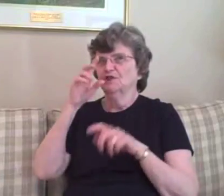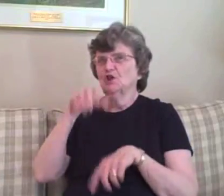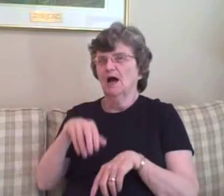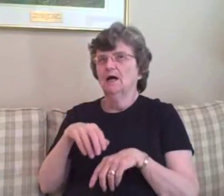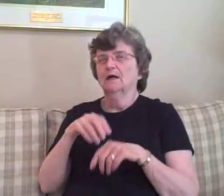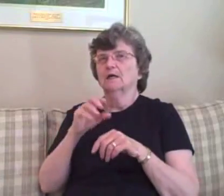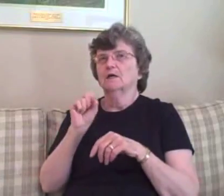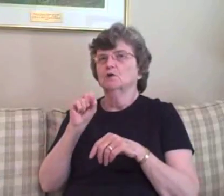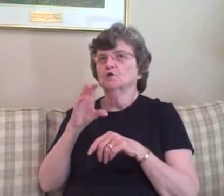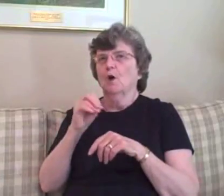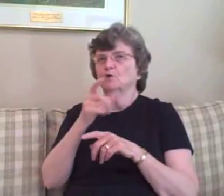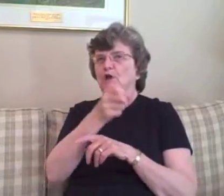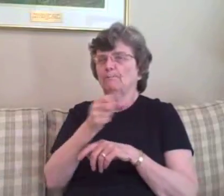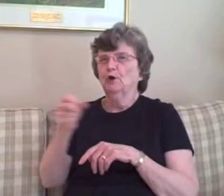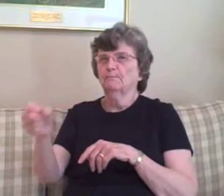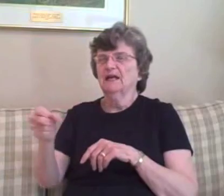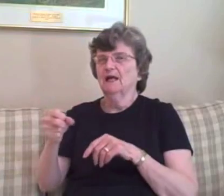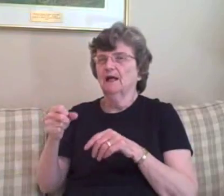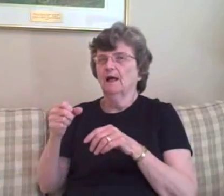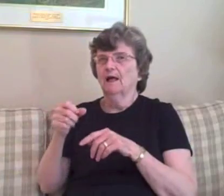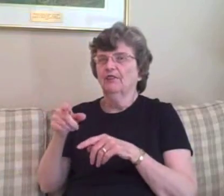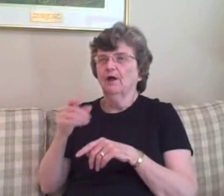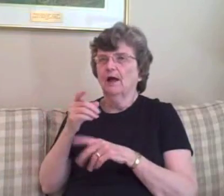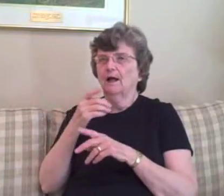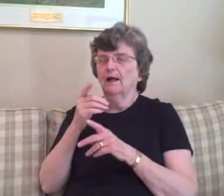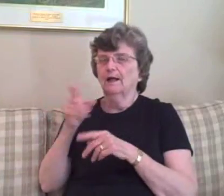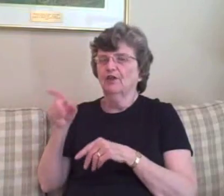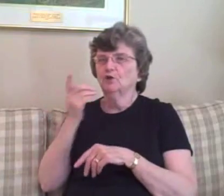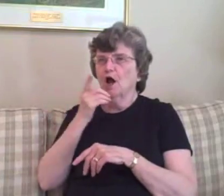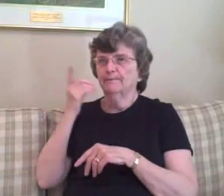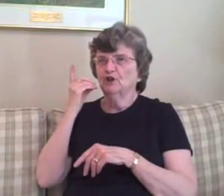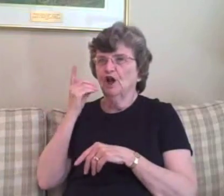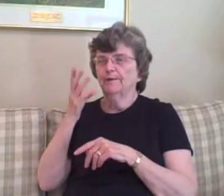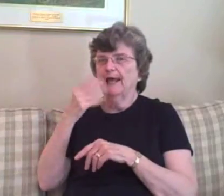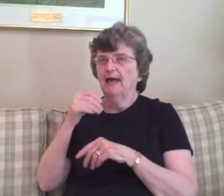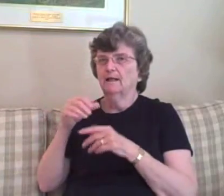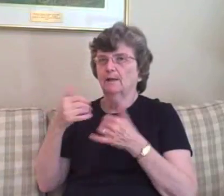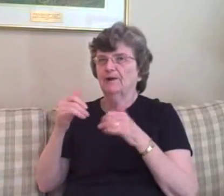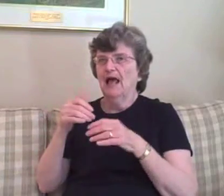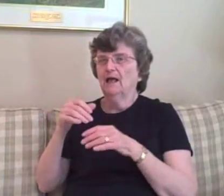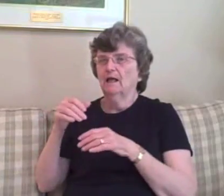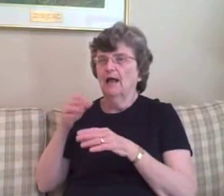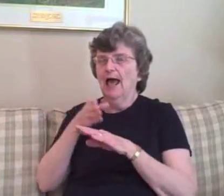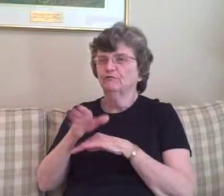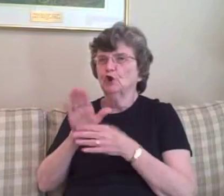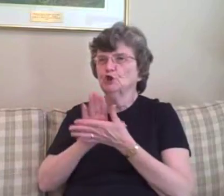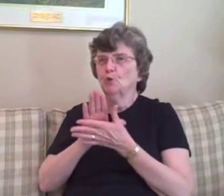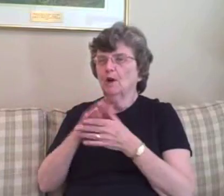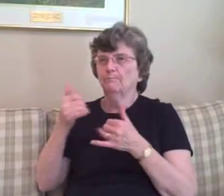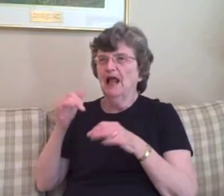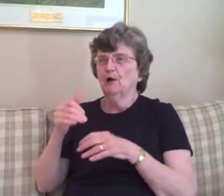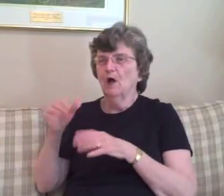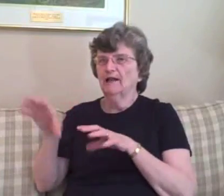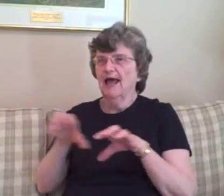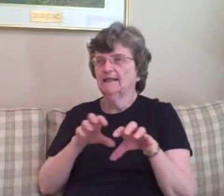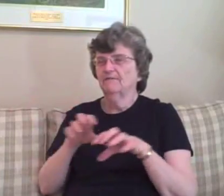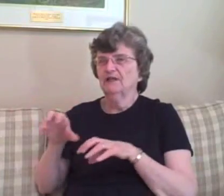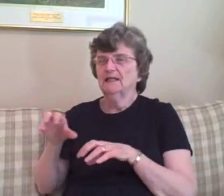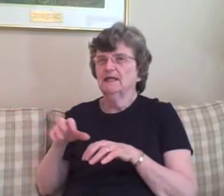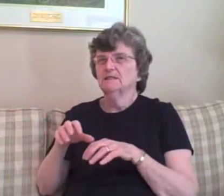be a counselor. It was a big shock, so he put me in the dormitories. And so I would play